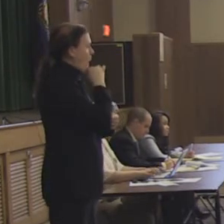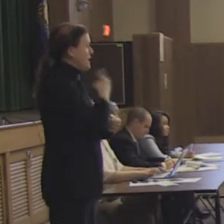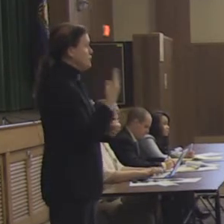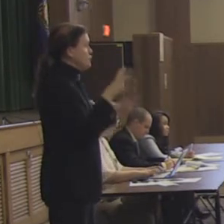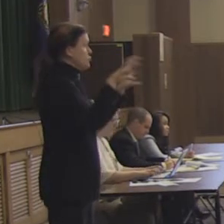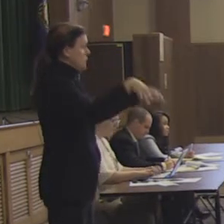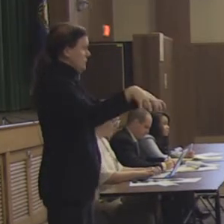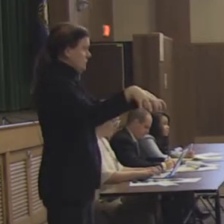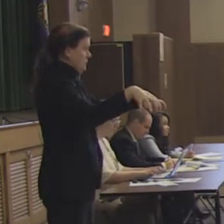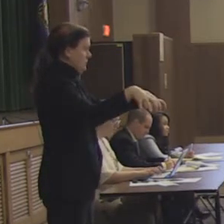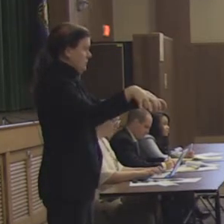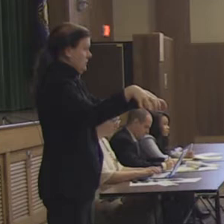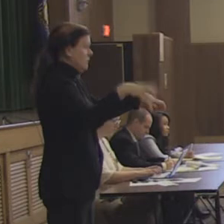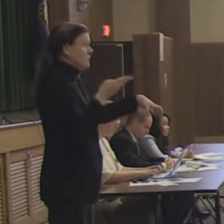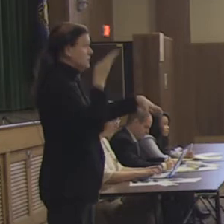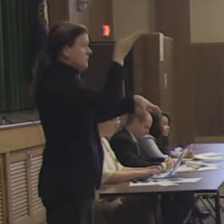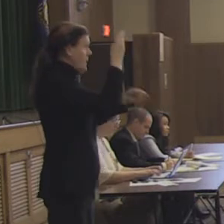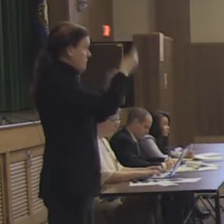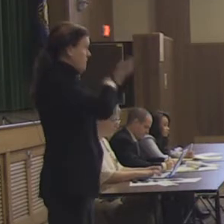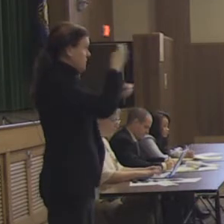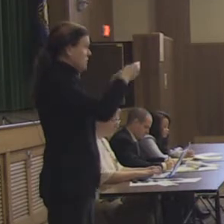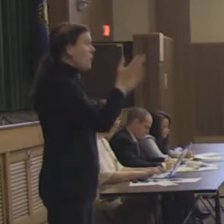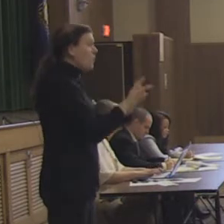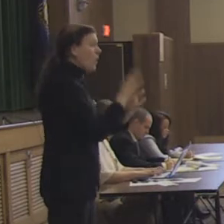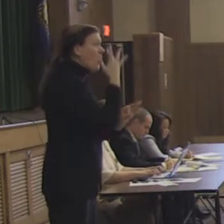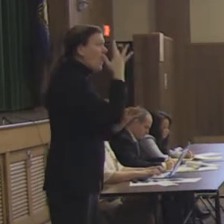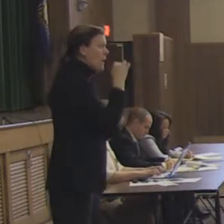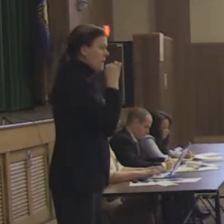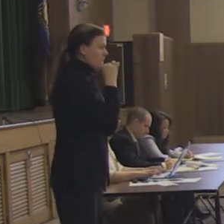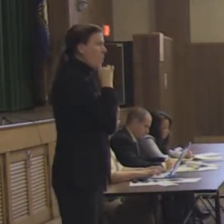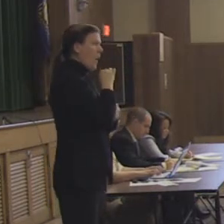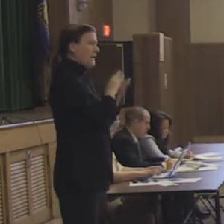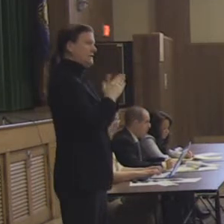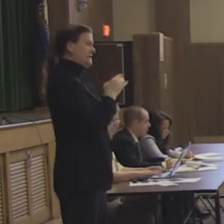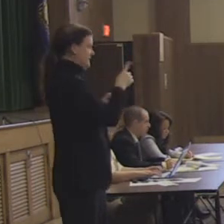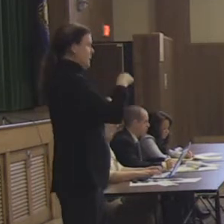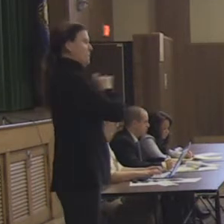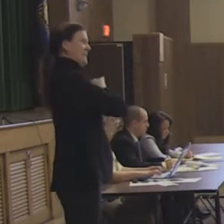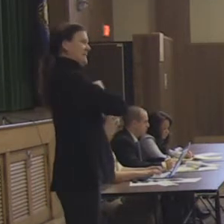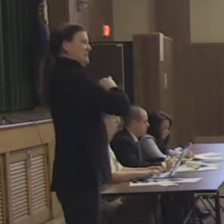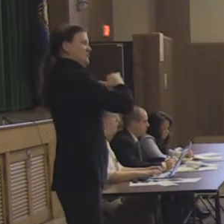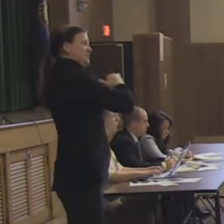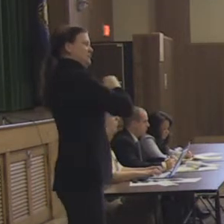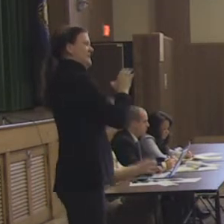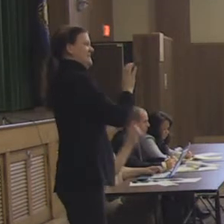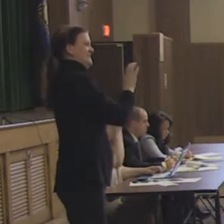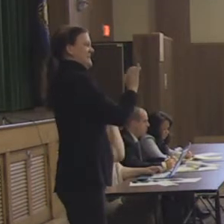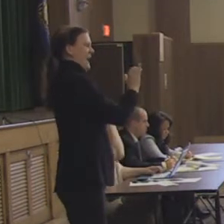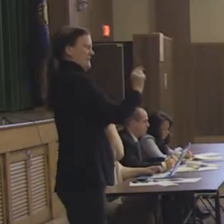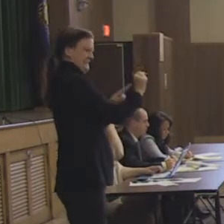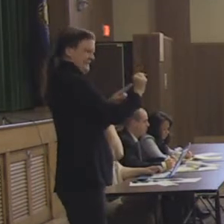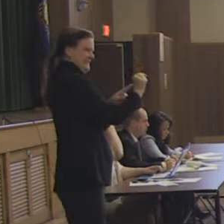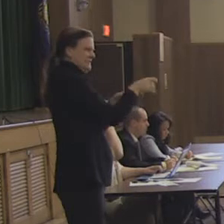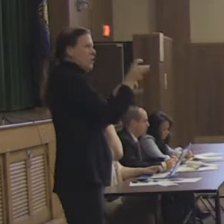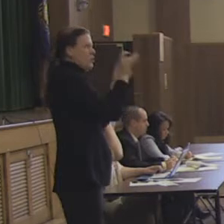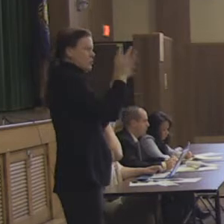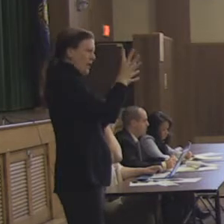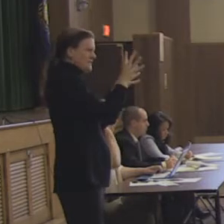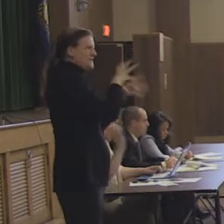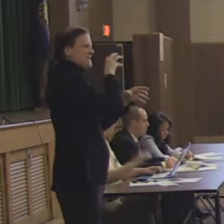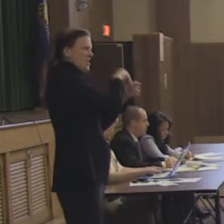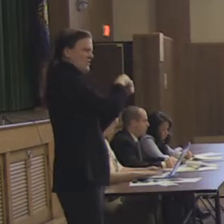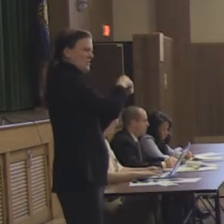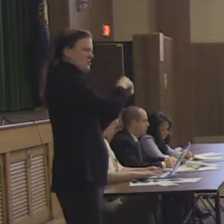important? Because municipalities across Milwaukee County are training police on CIT, crisis intervention team